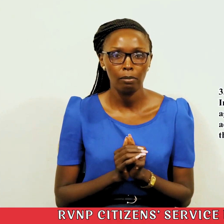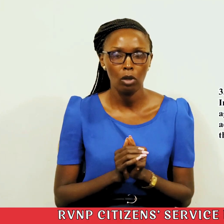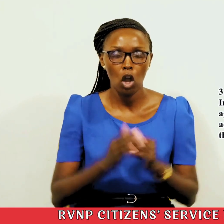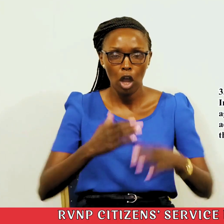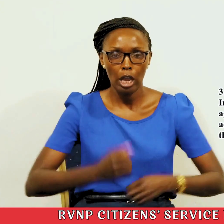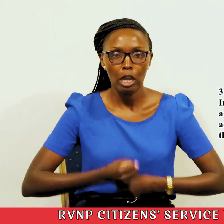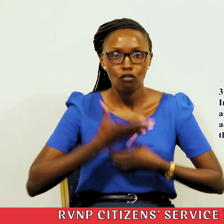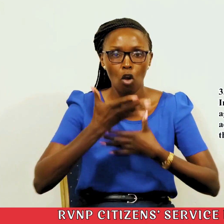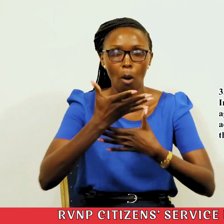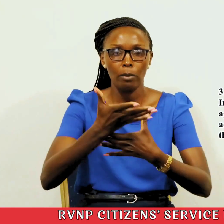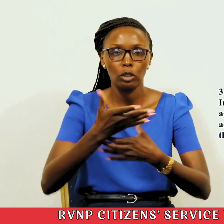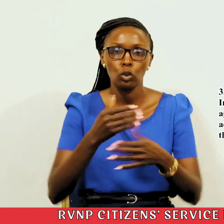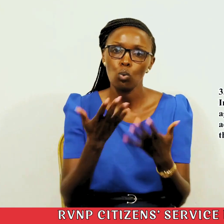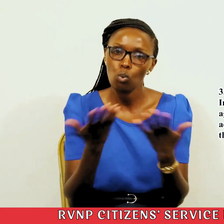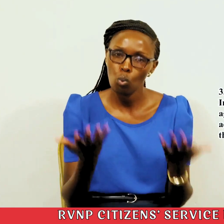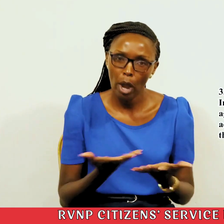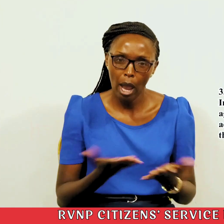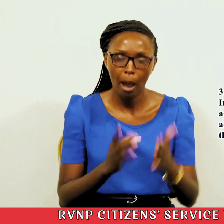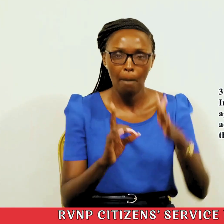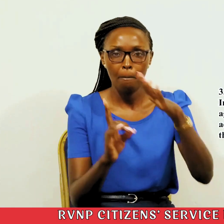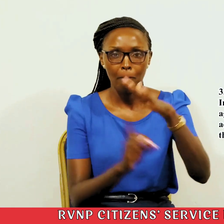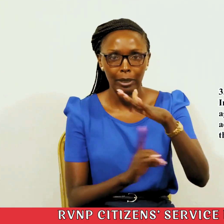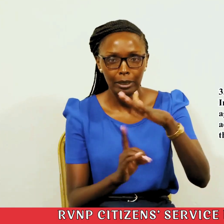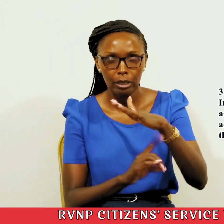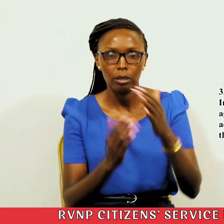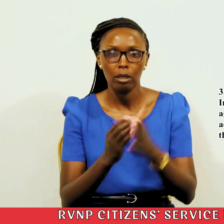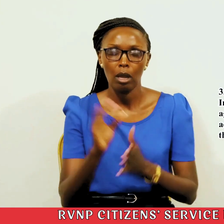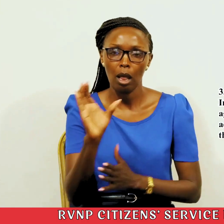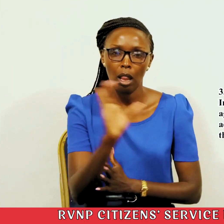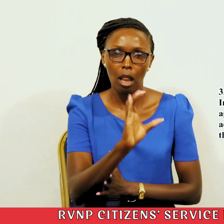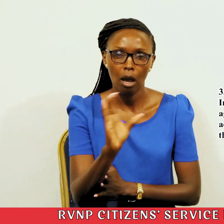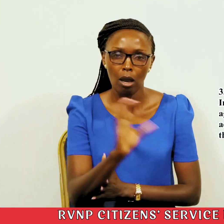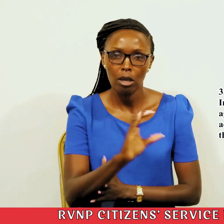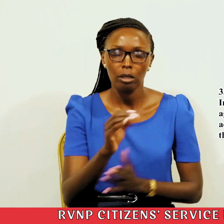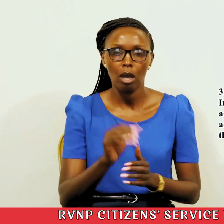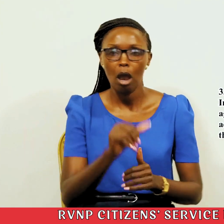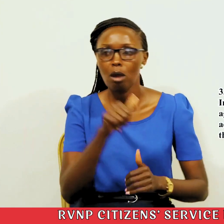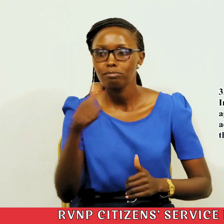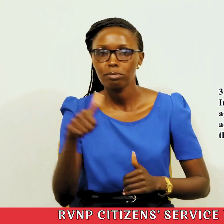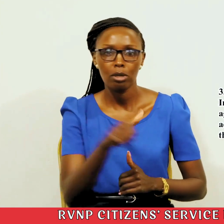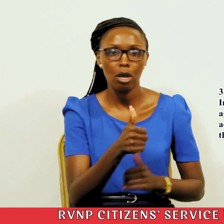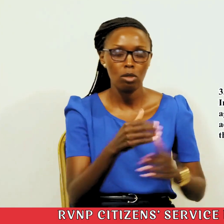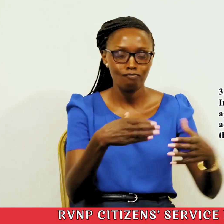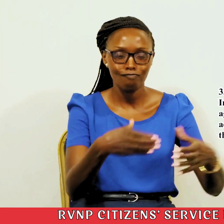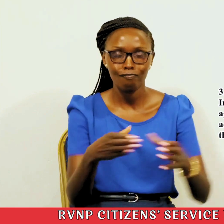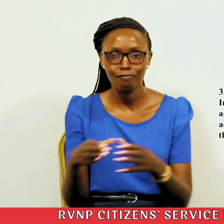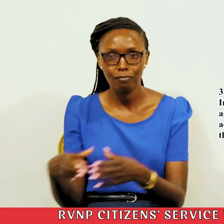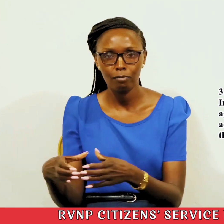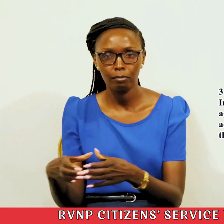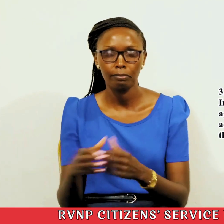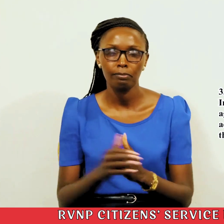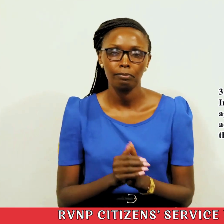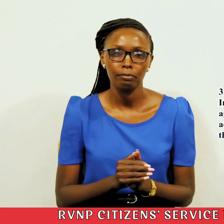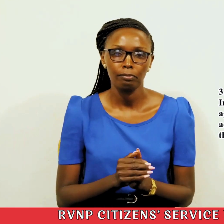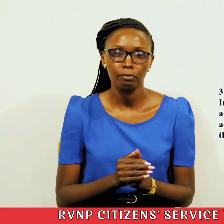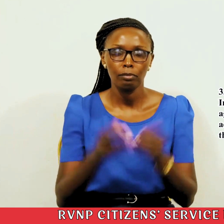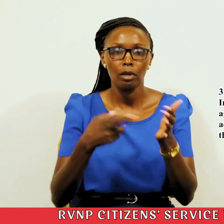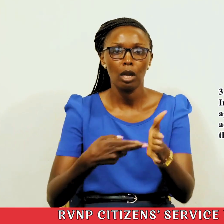Information to ministry, clients, and other agencies. The requirement